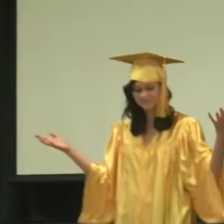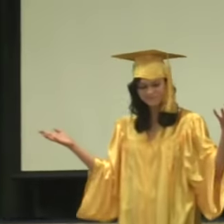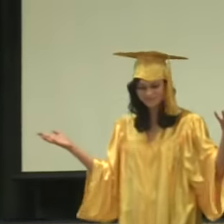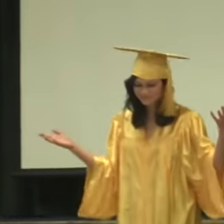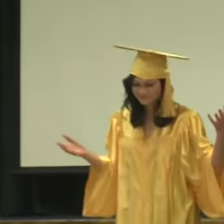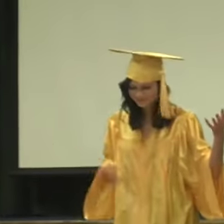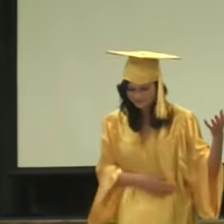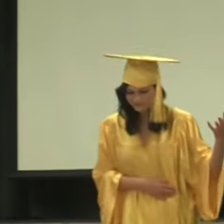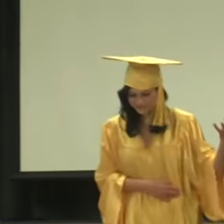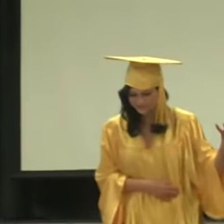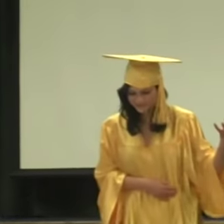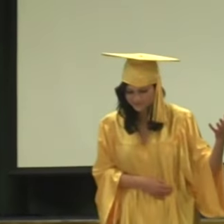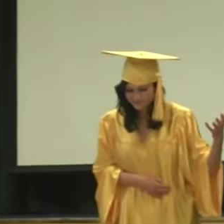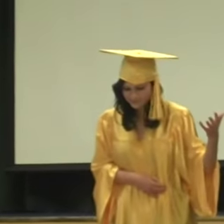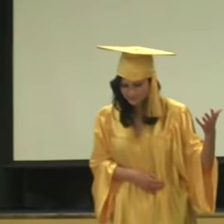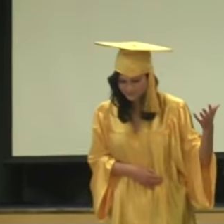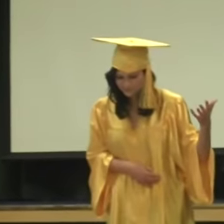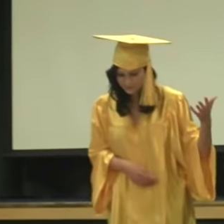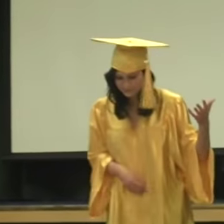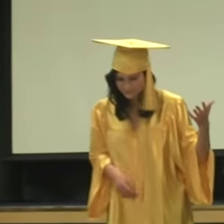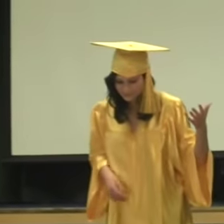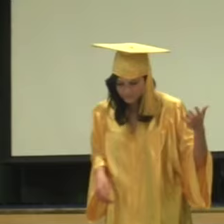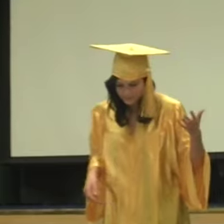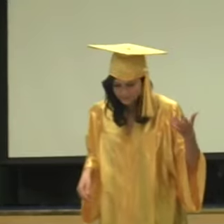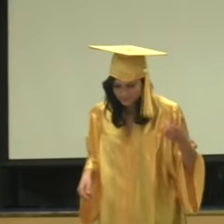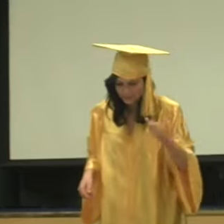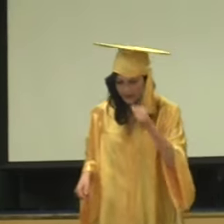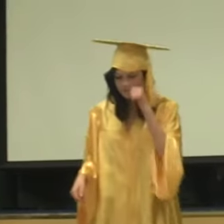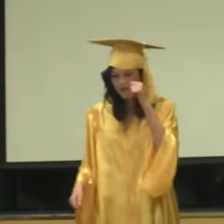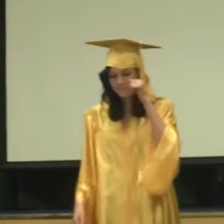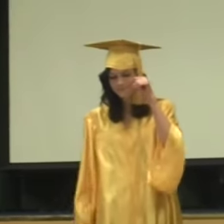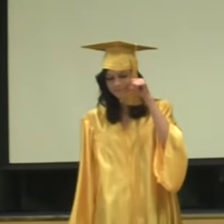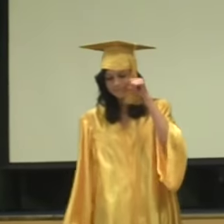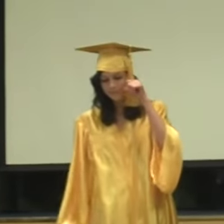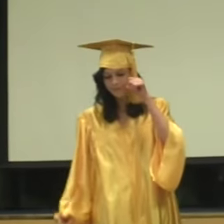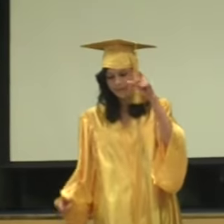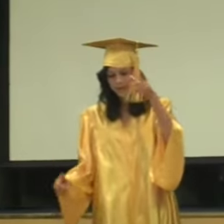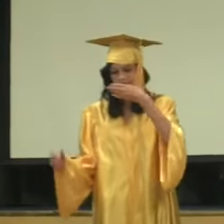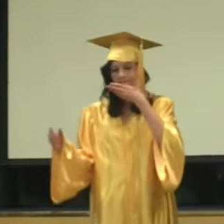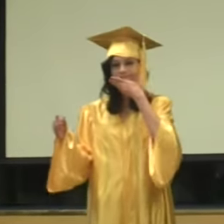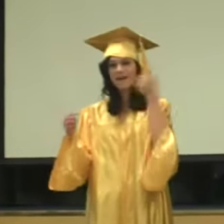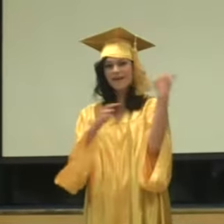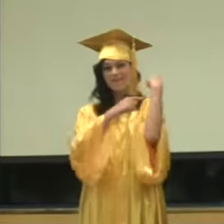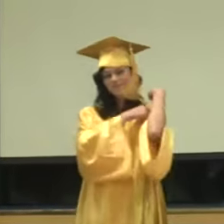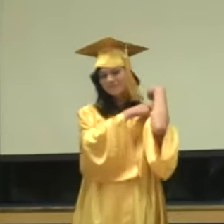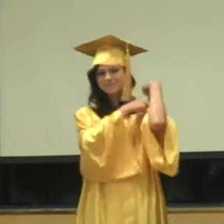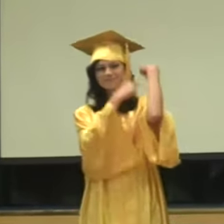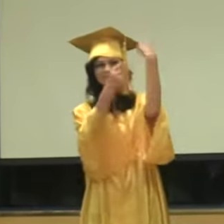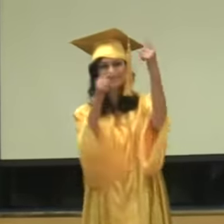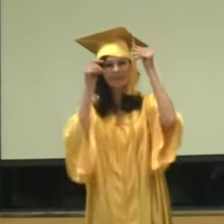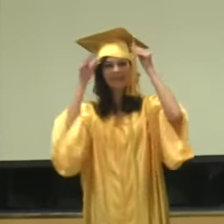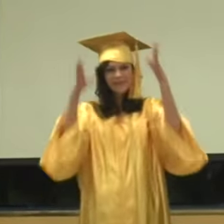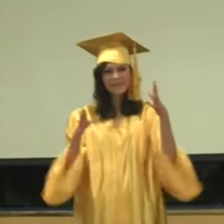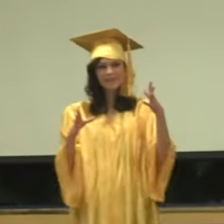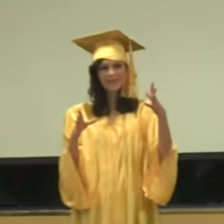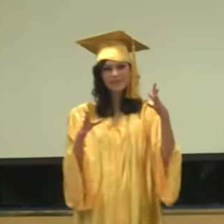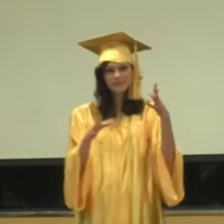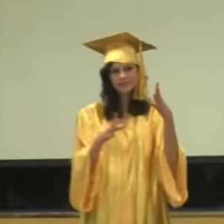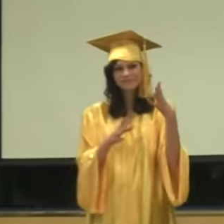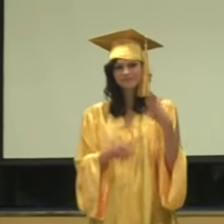I'm thankful for everything. Wonderful teacher. And for Amber. She has been just the